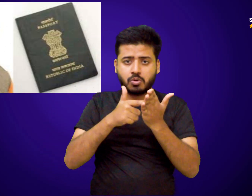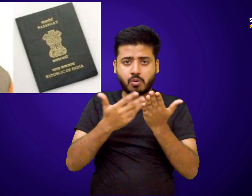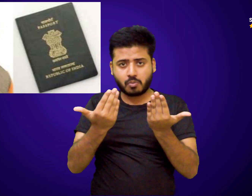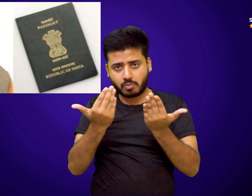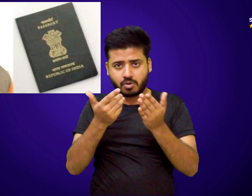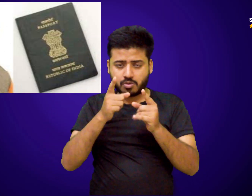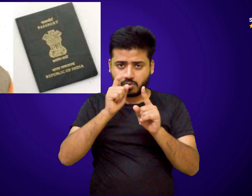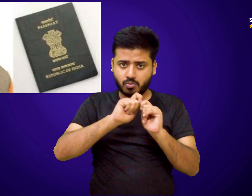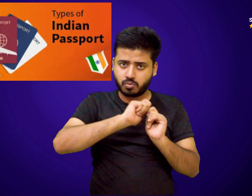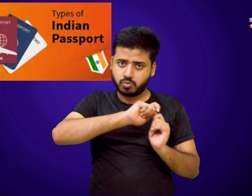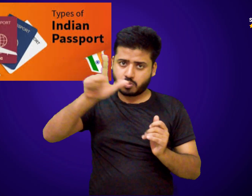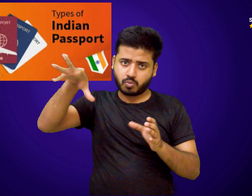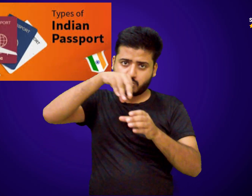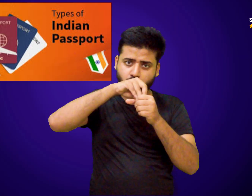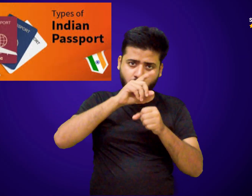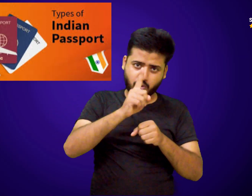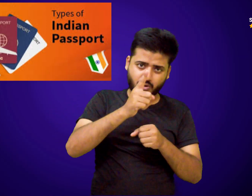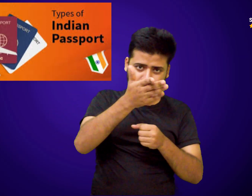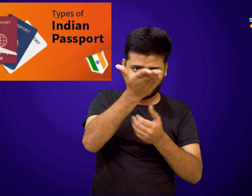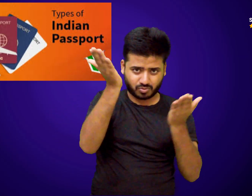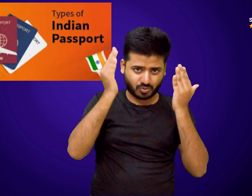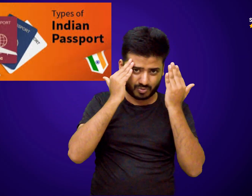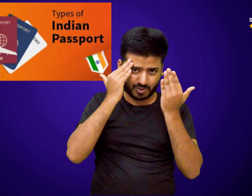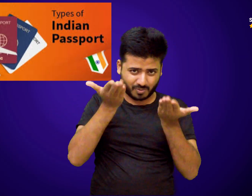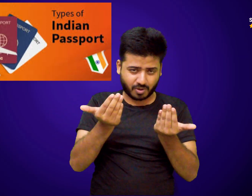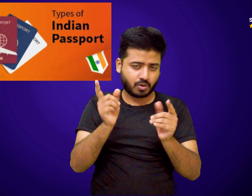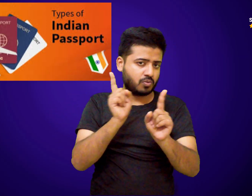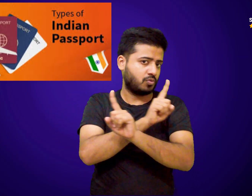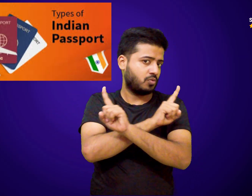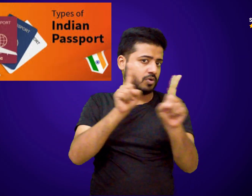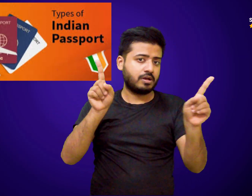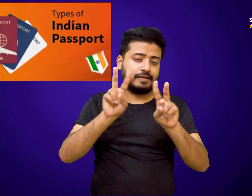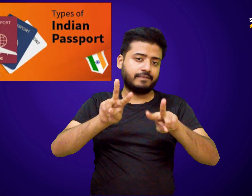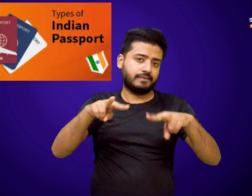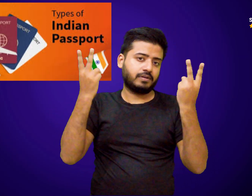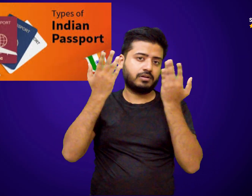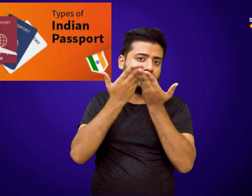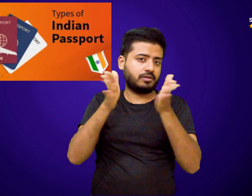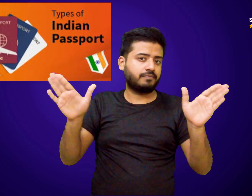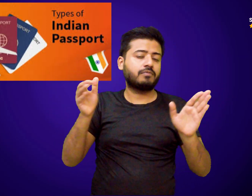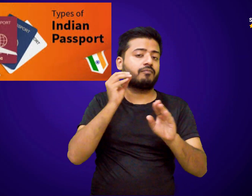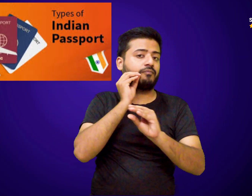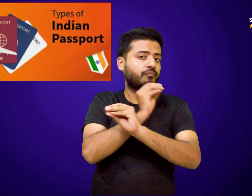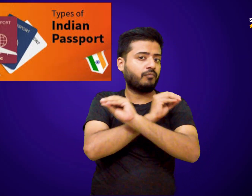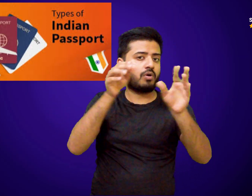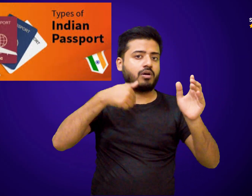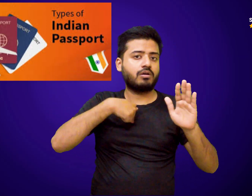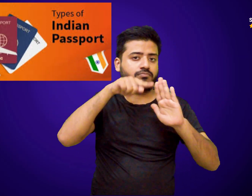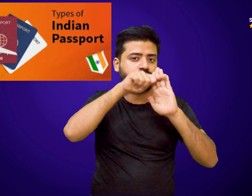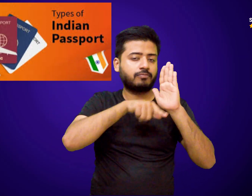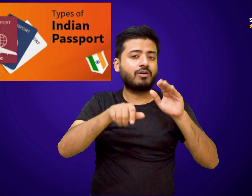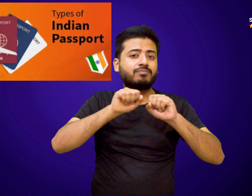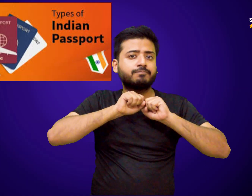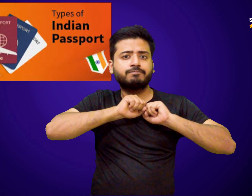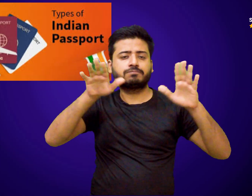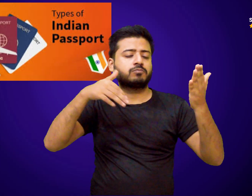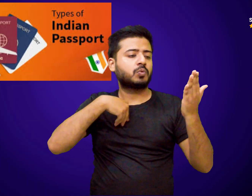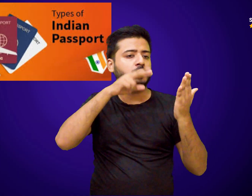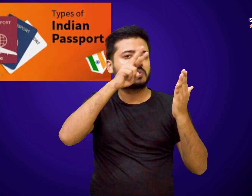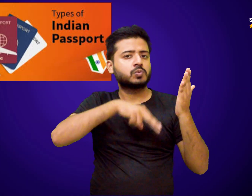citizens for personal travel, including vacations, business trips, and education. Holder. Regular citizens